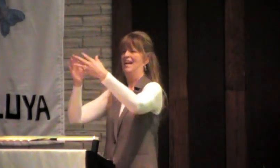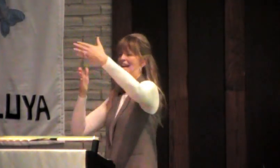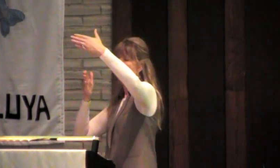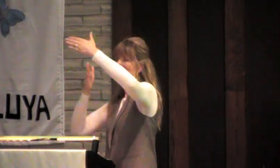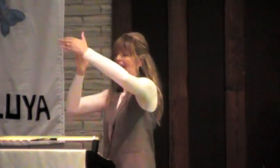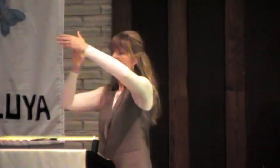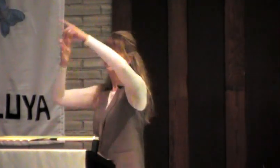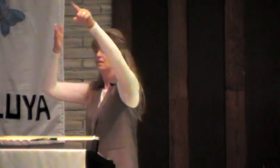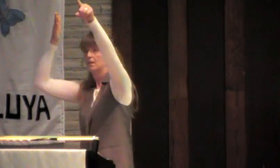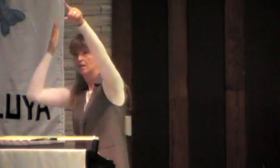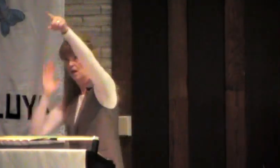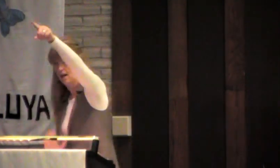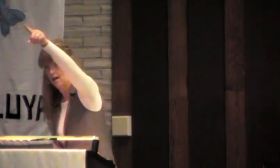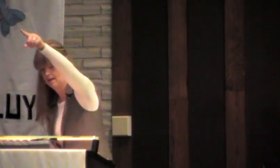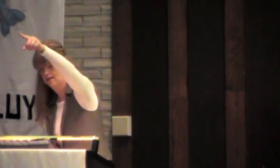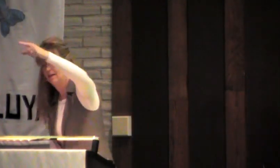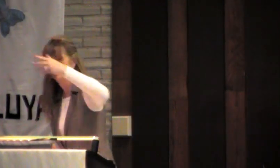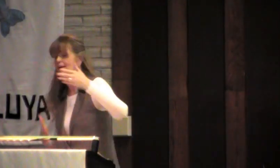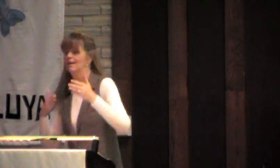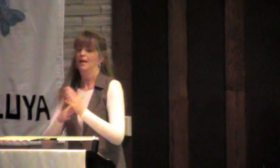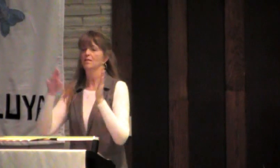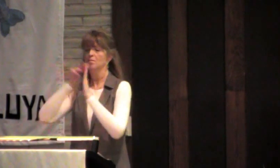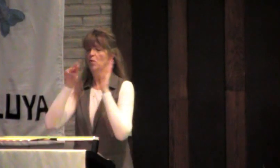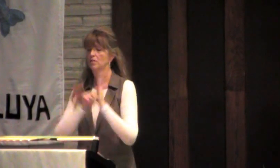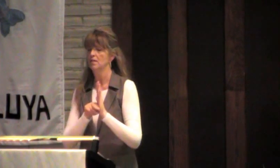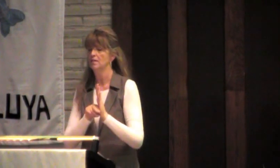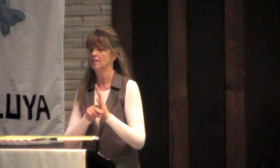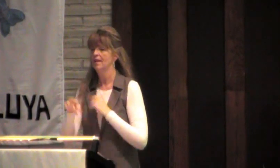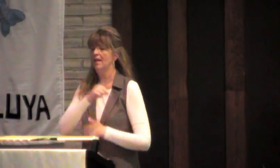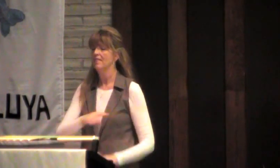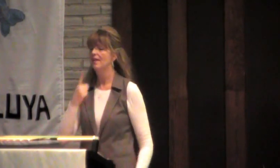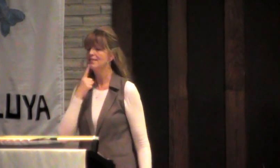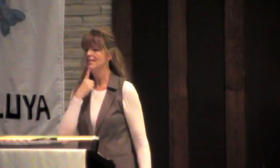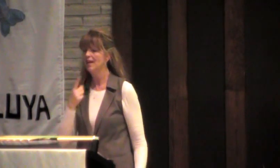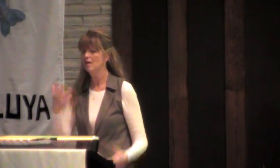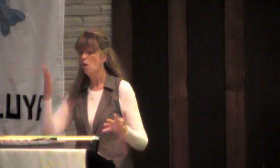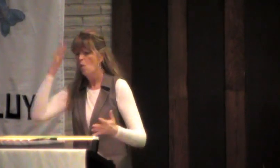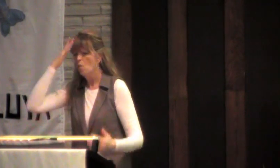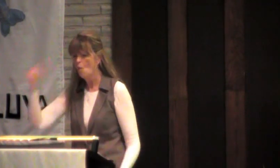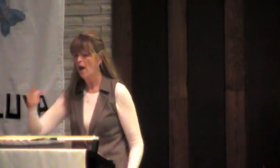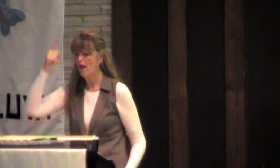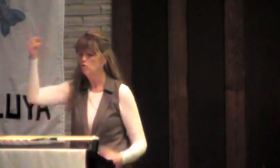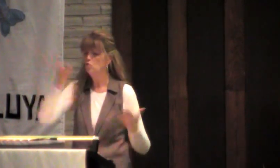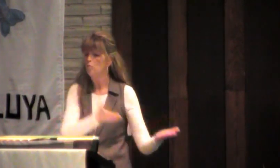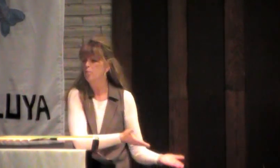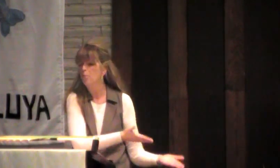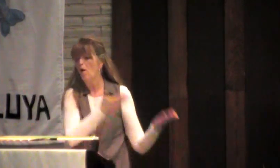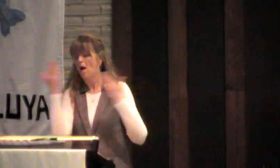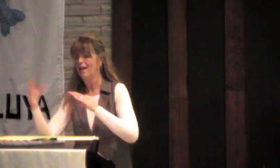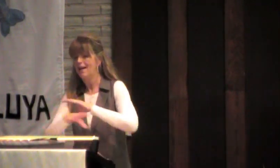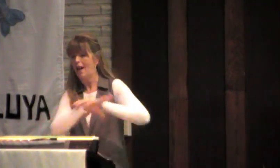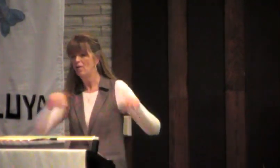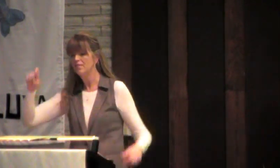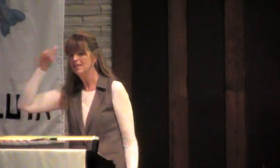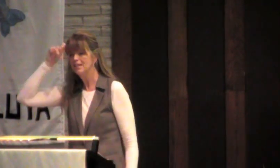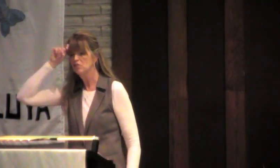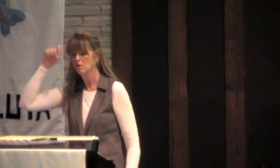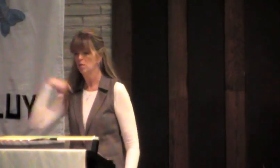So it says, they spoke against God and against Moses and said, "Why have you brought us up out of Egypt